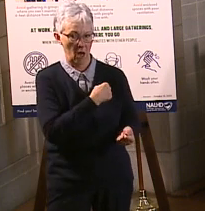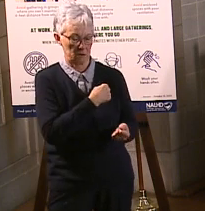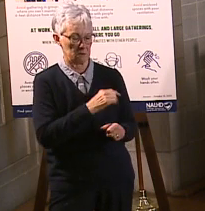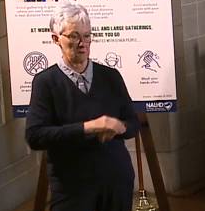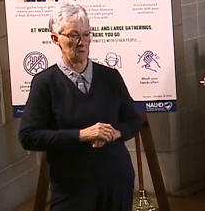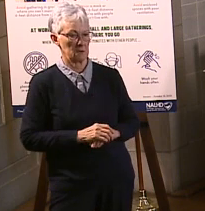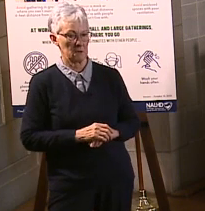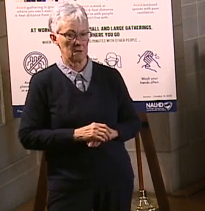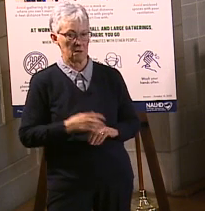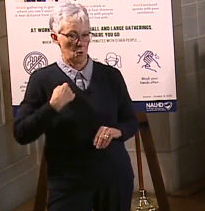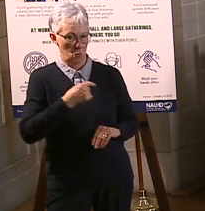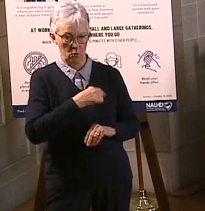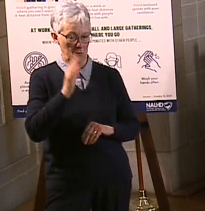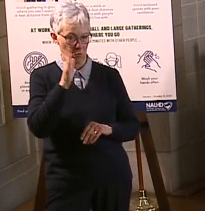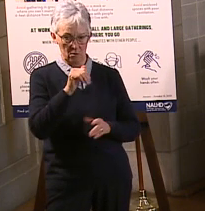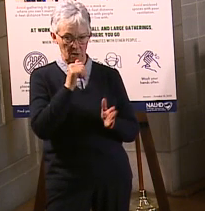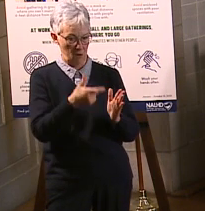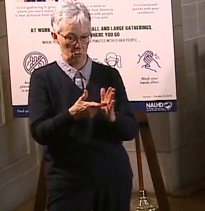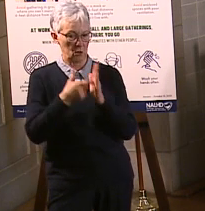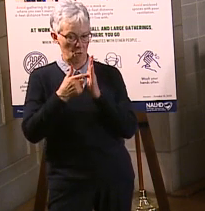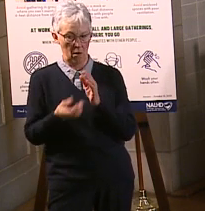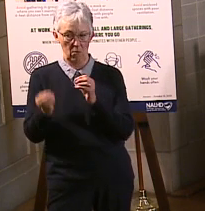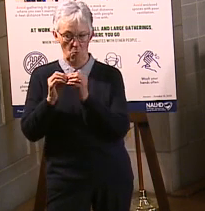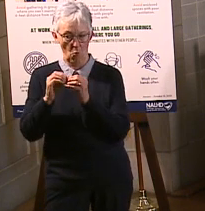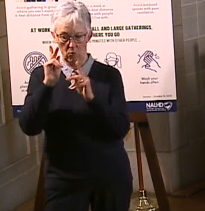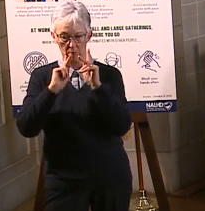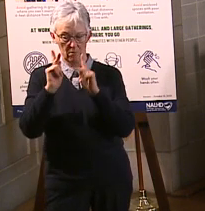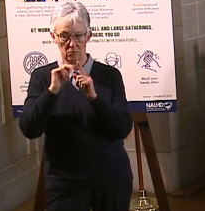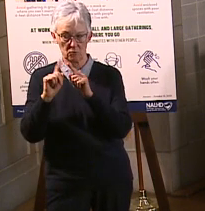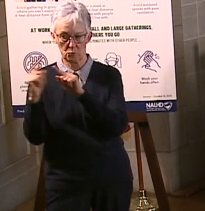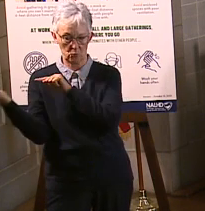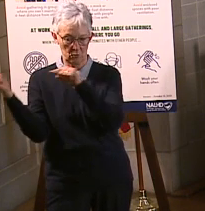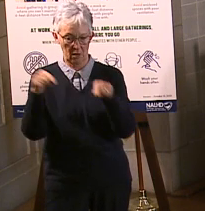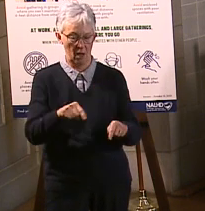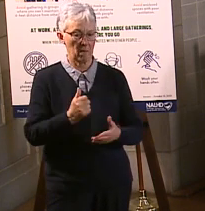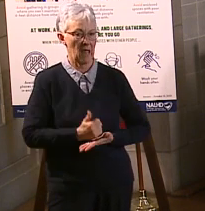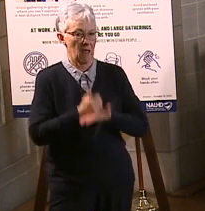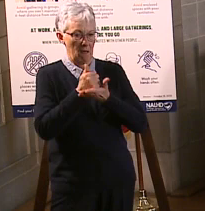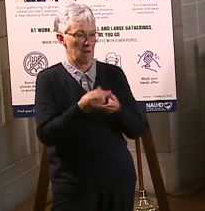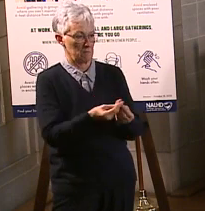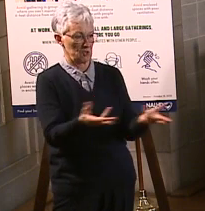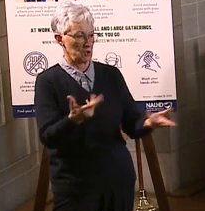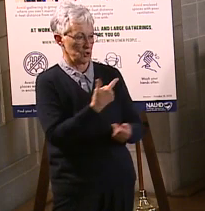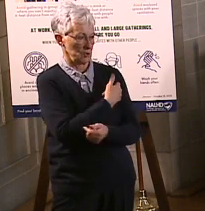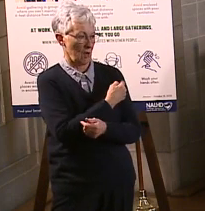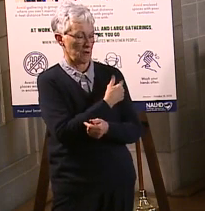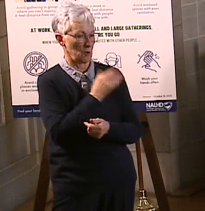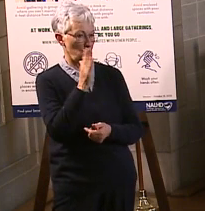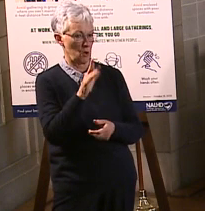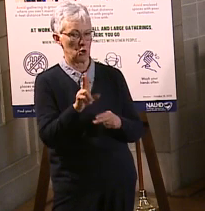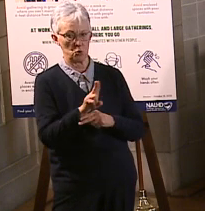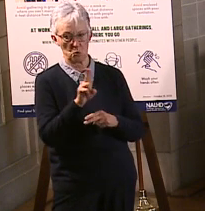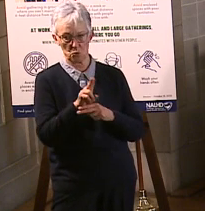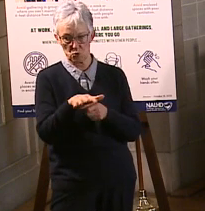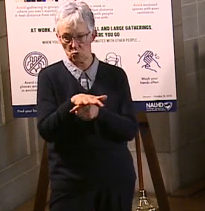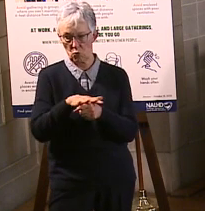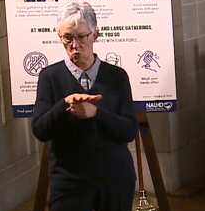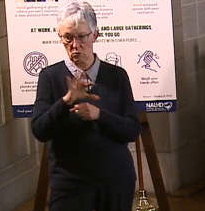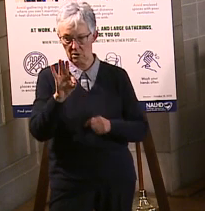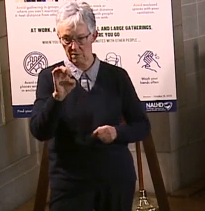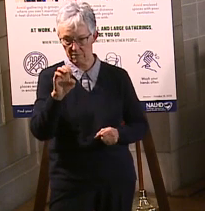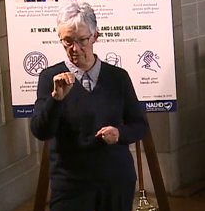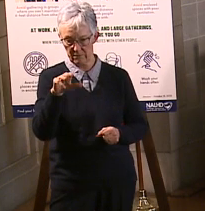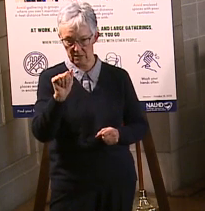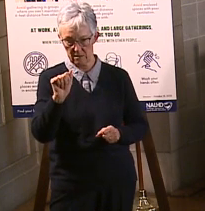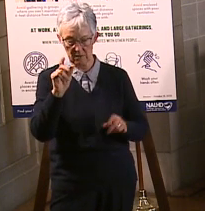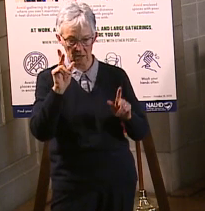No additional bodies will be coming in from outside the state. We're happy to see all the photos and stories of those